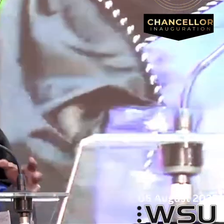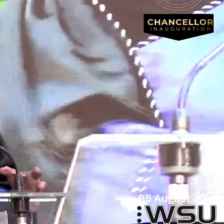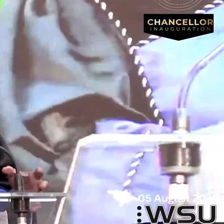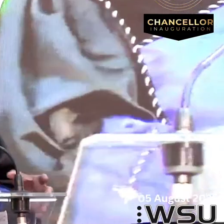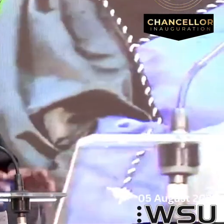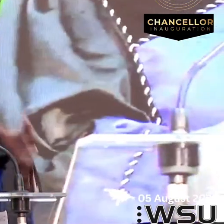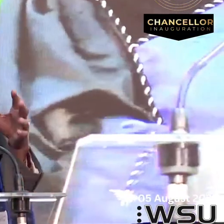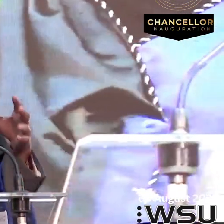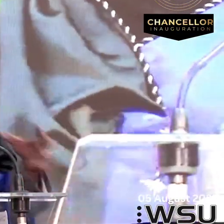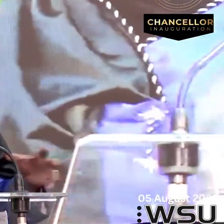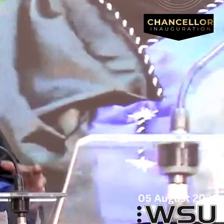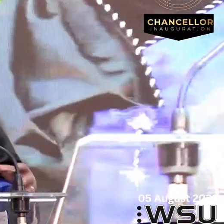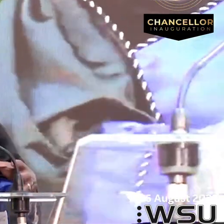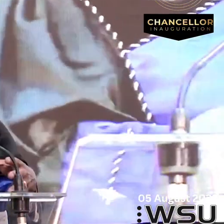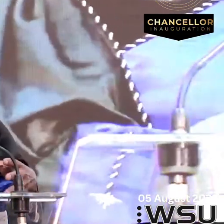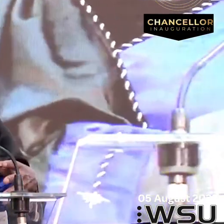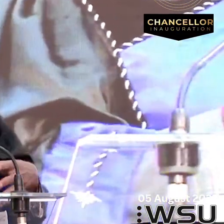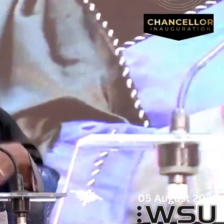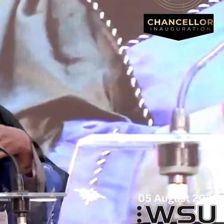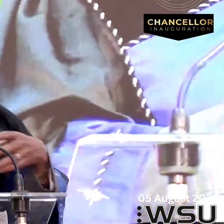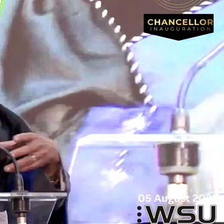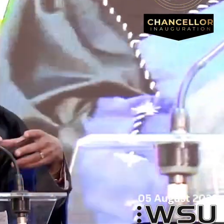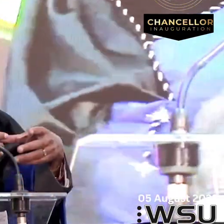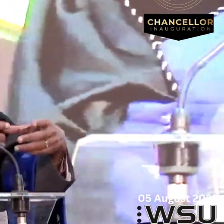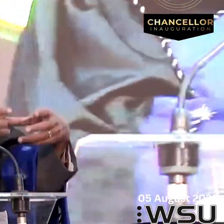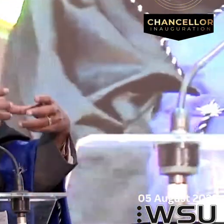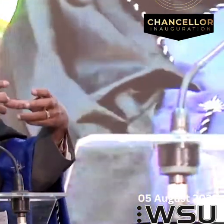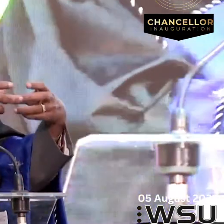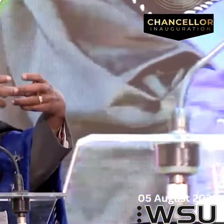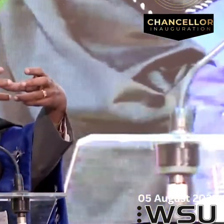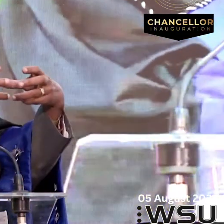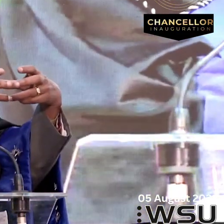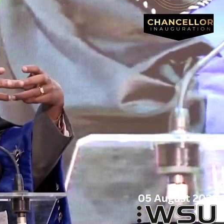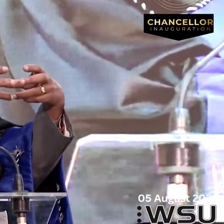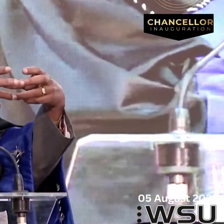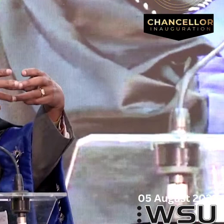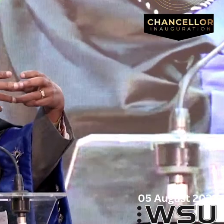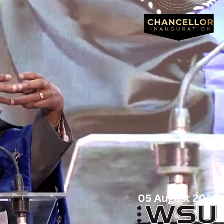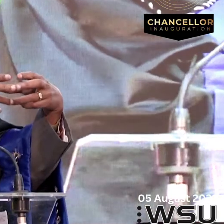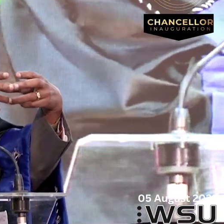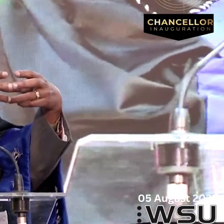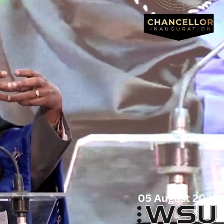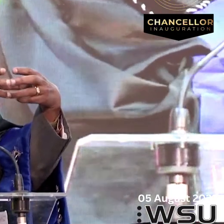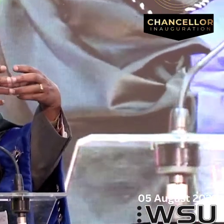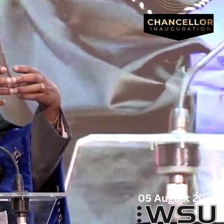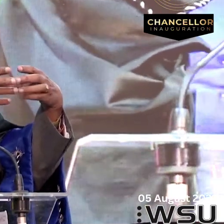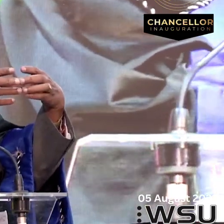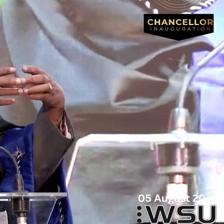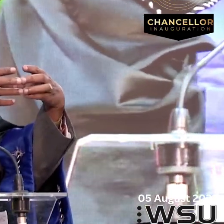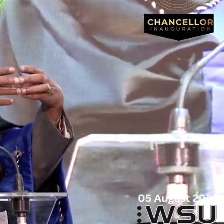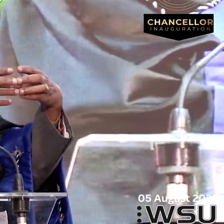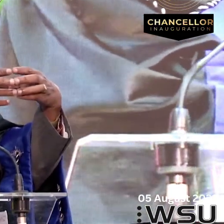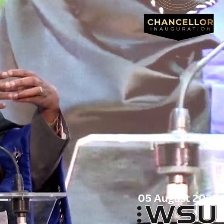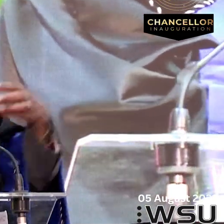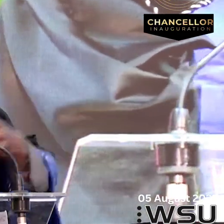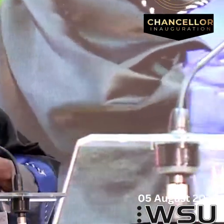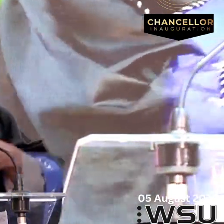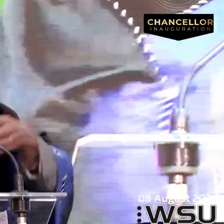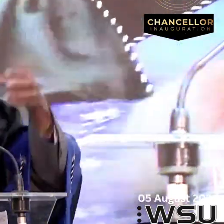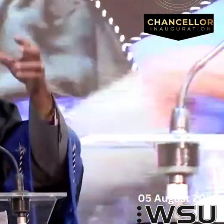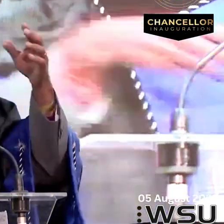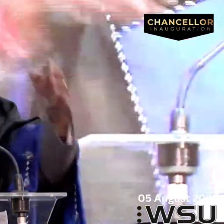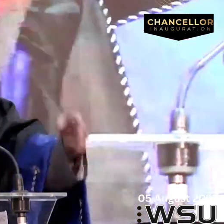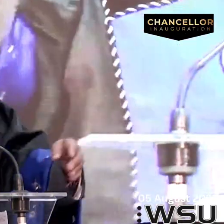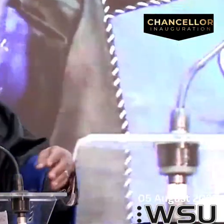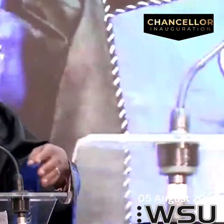Sometimes, when they were big boys, they would even have their own calabashes, amaselwa,